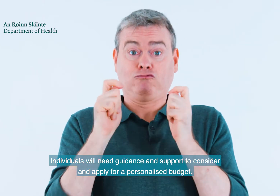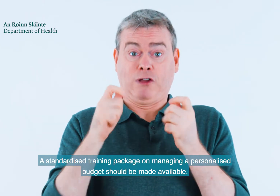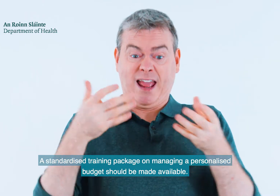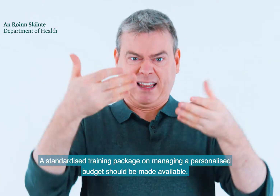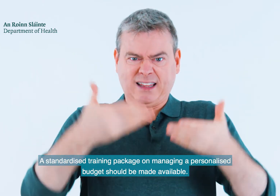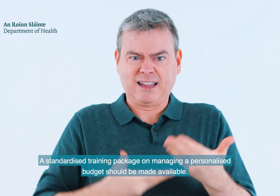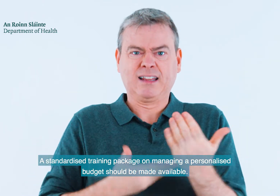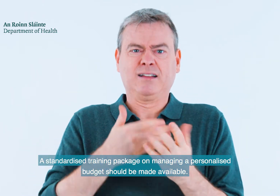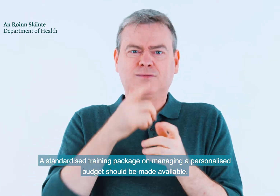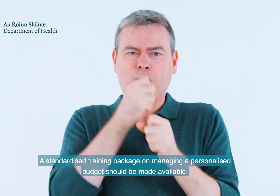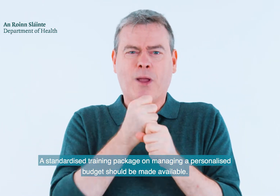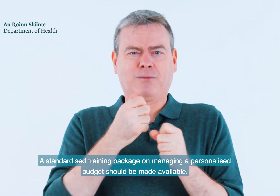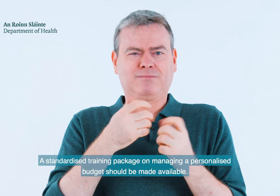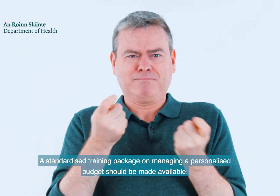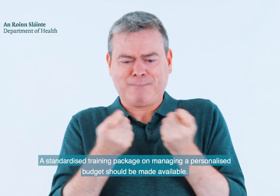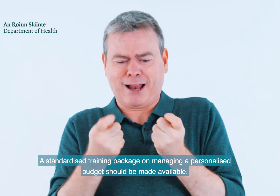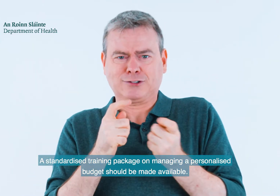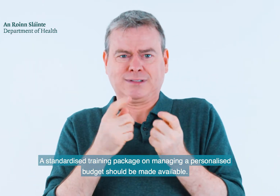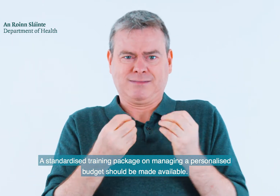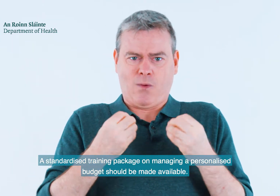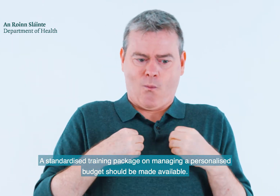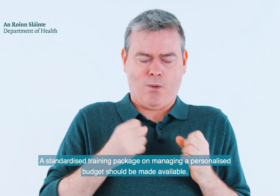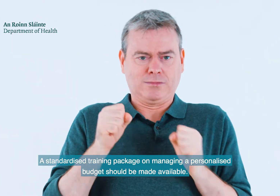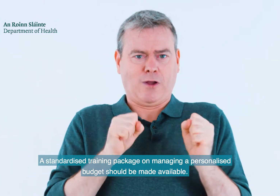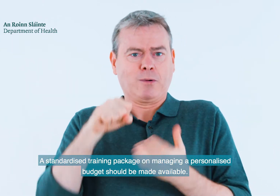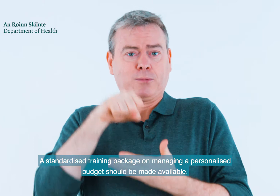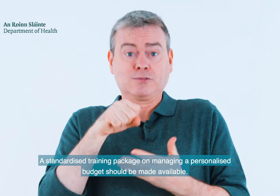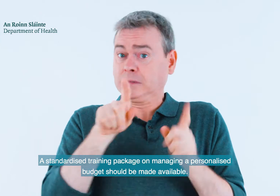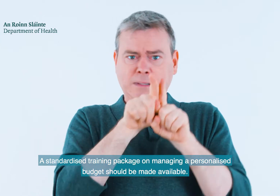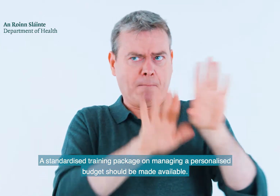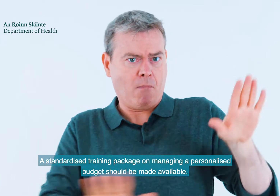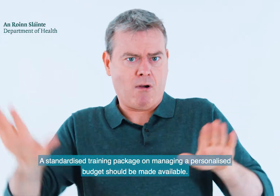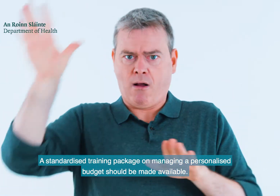A standardized training package on managing a personalised budget should be made available.